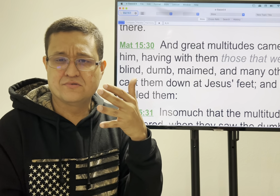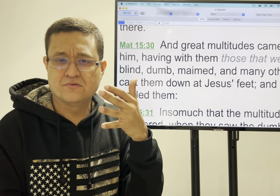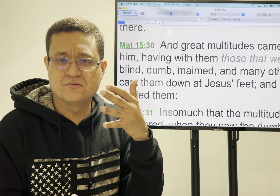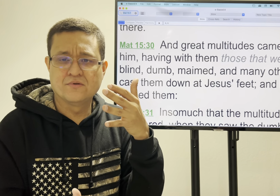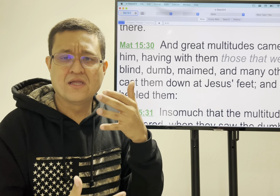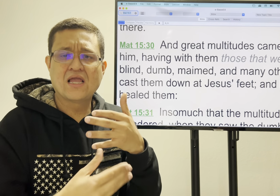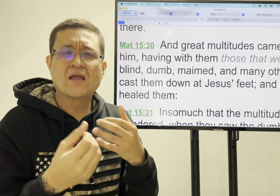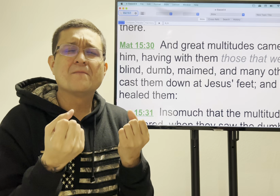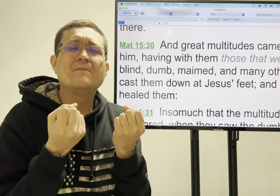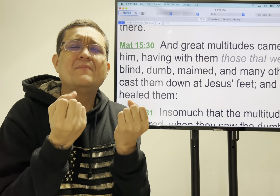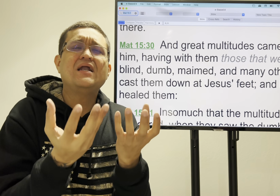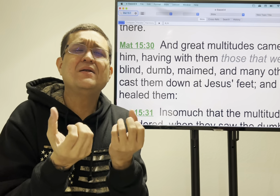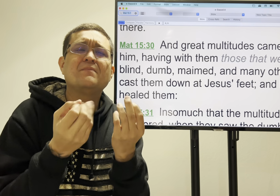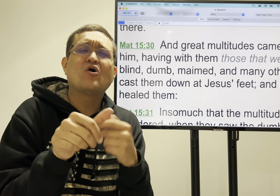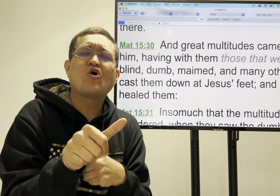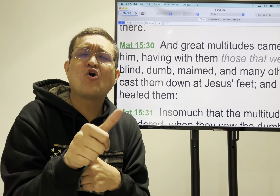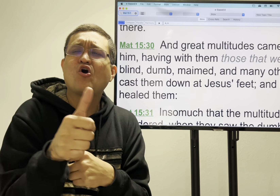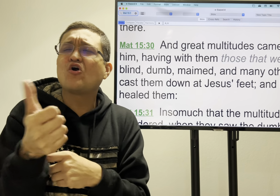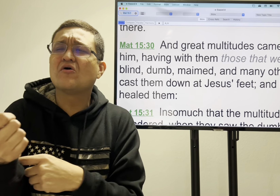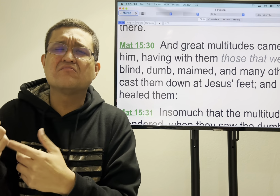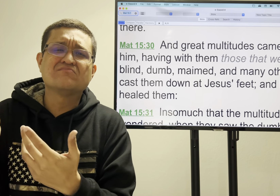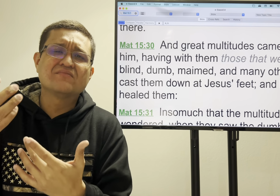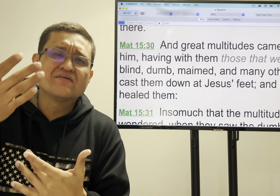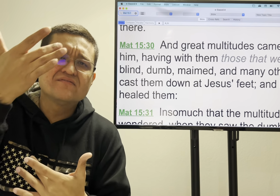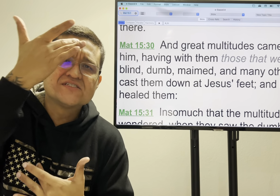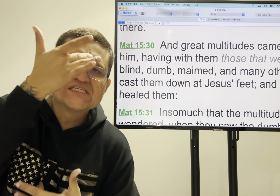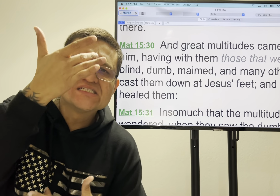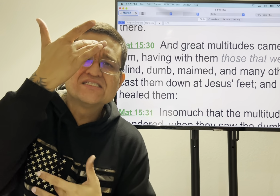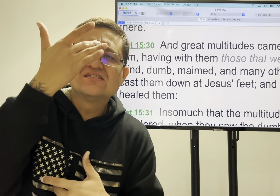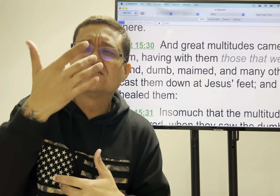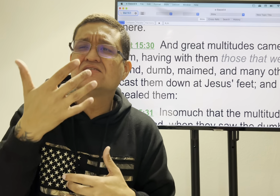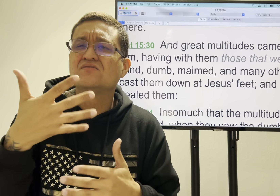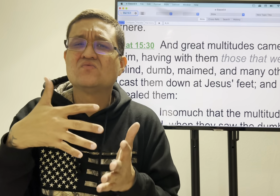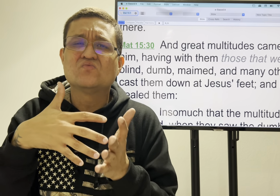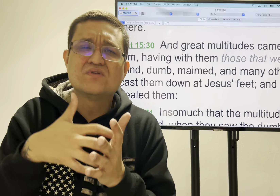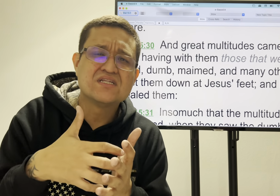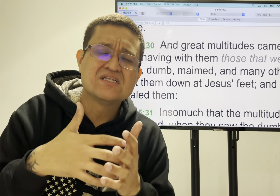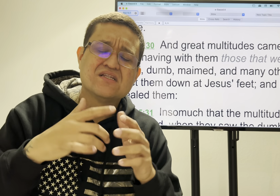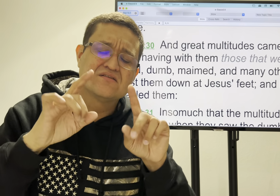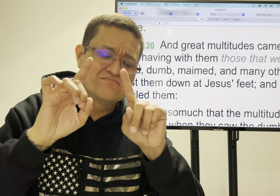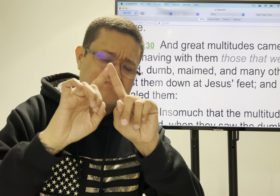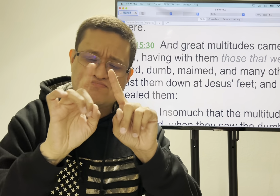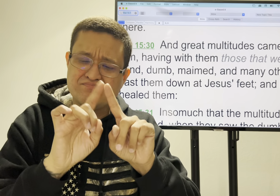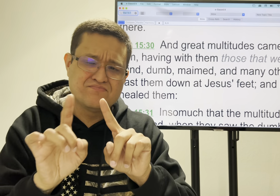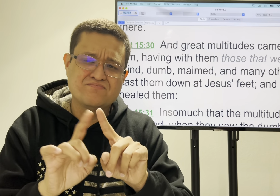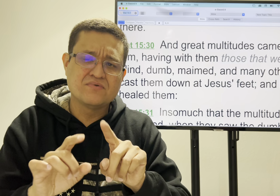you know, injured or have many different things wrong with them, and many others.